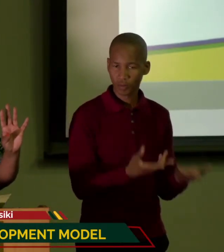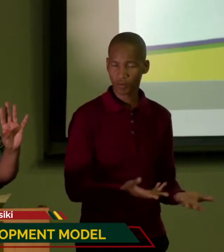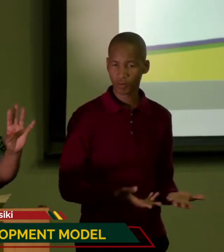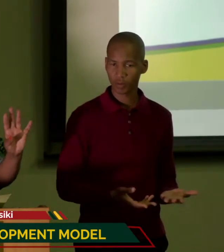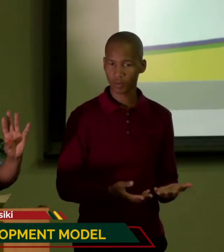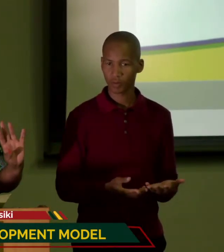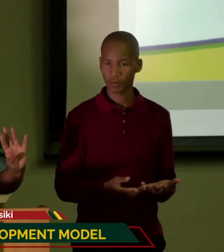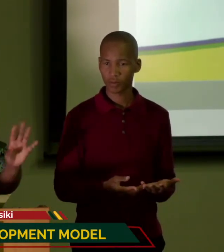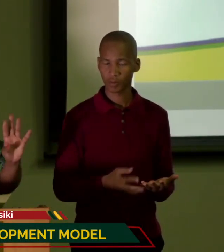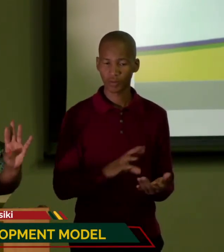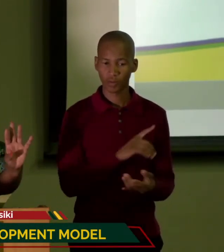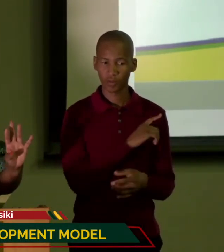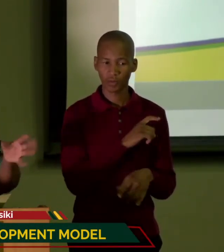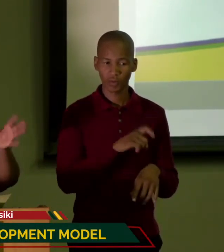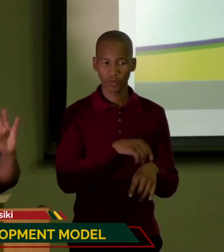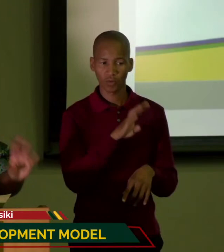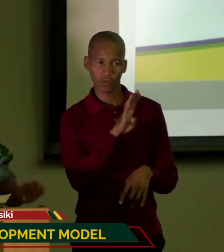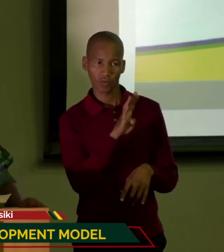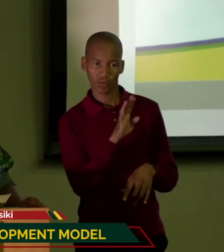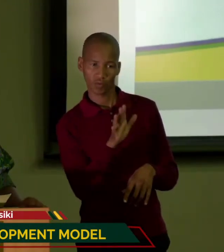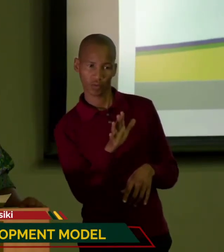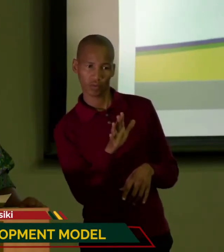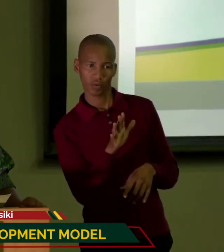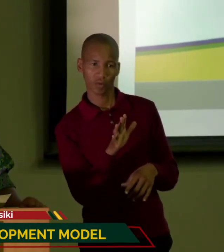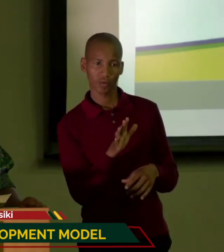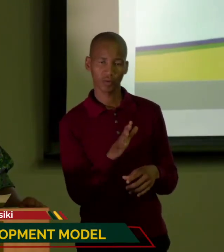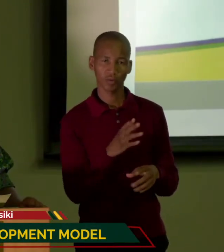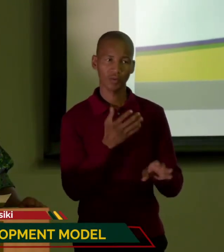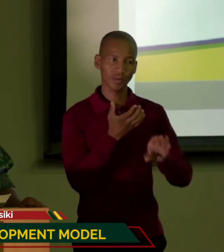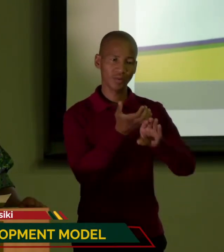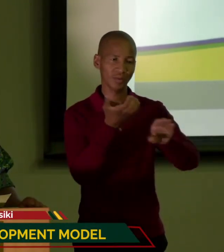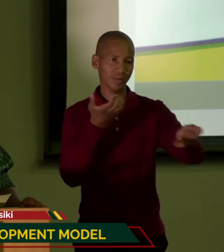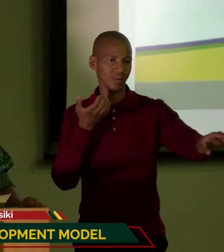ufika pango 405 ku 20 truck.